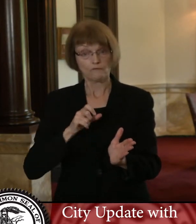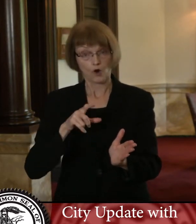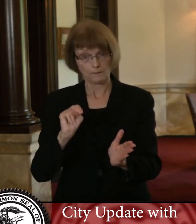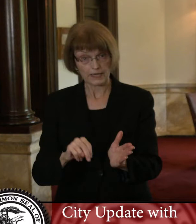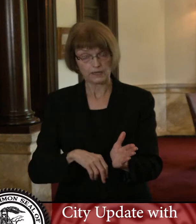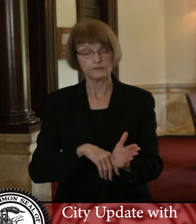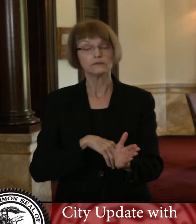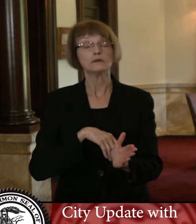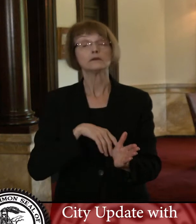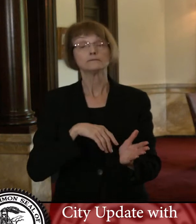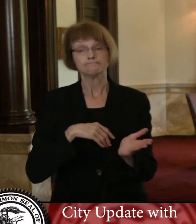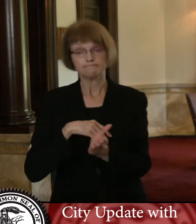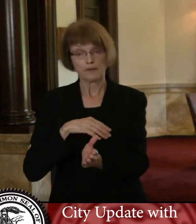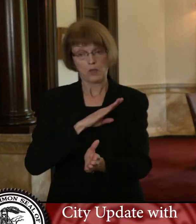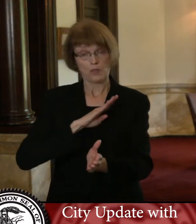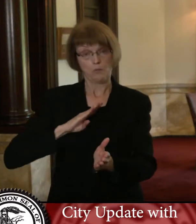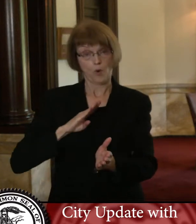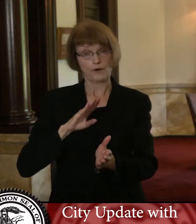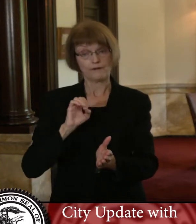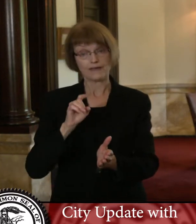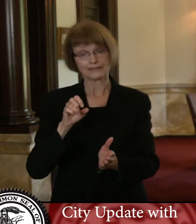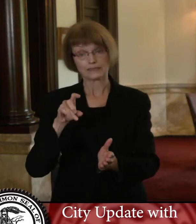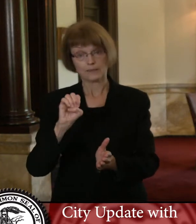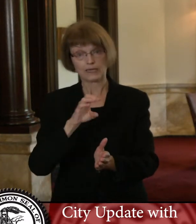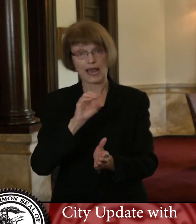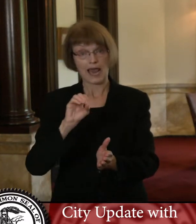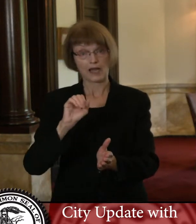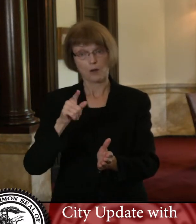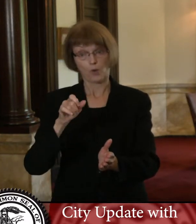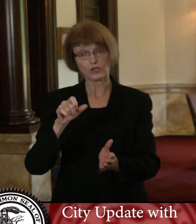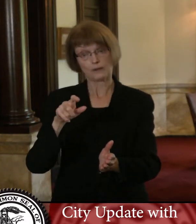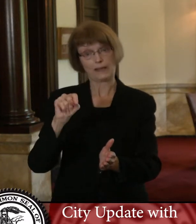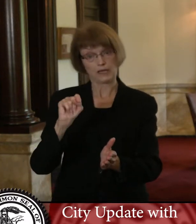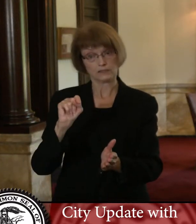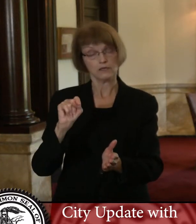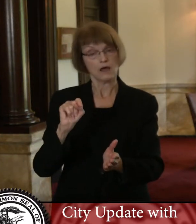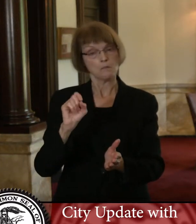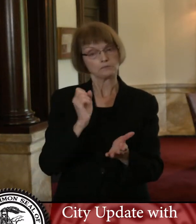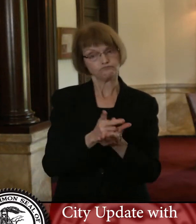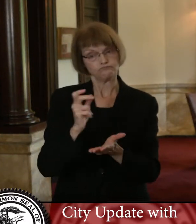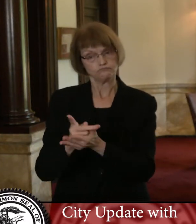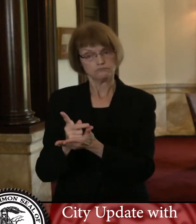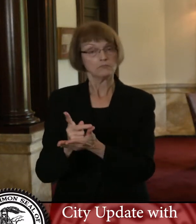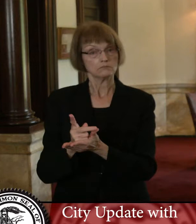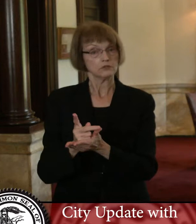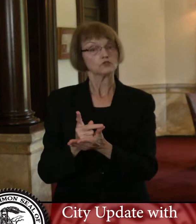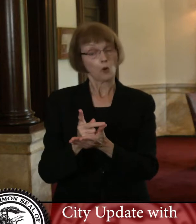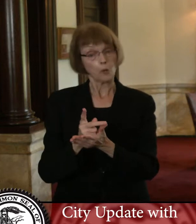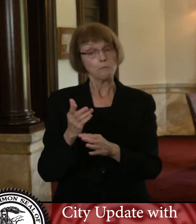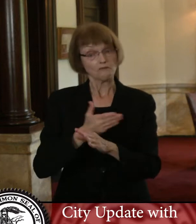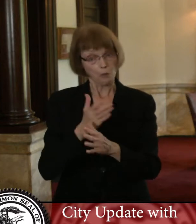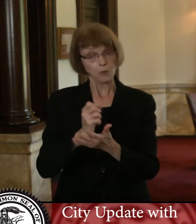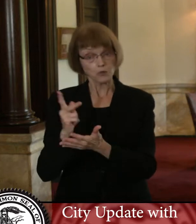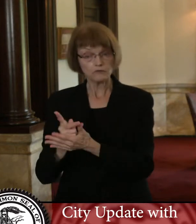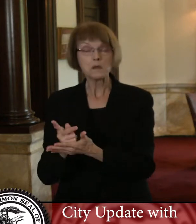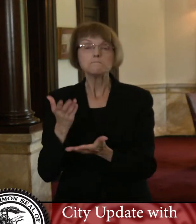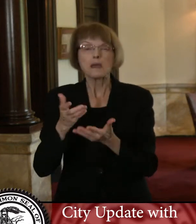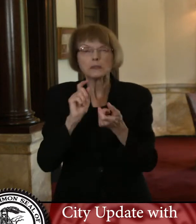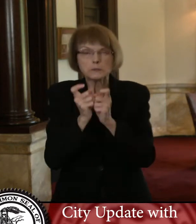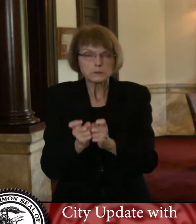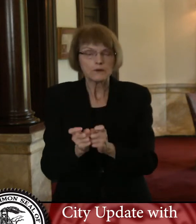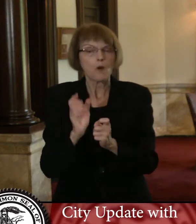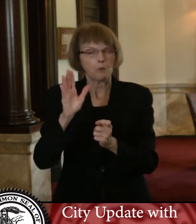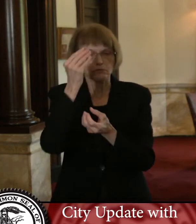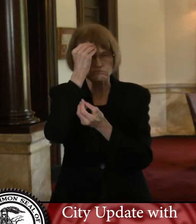Aldermen and the Board of Estimate and Apportionment, meaning there may be some changes in the final version. We'll continue to keep you